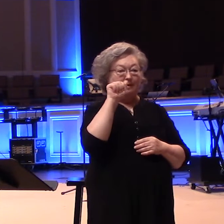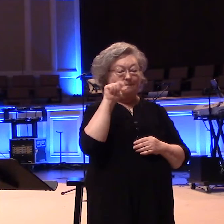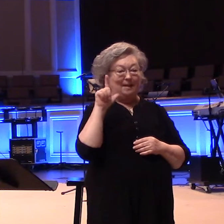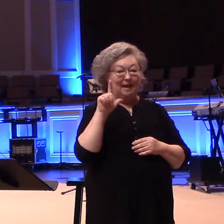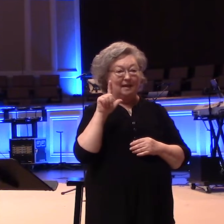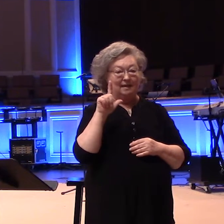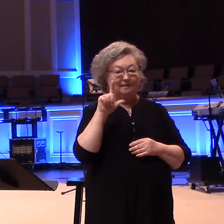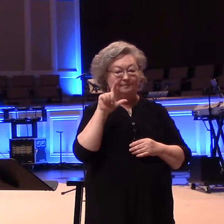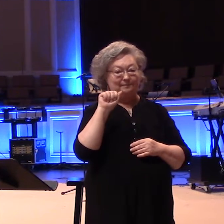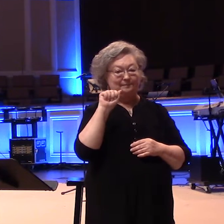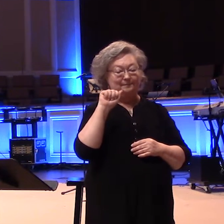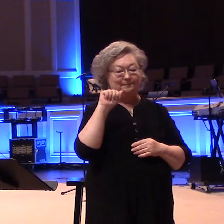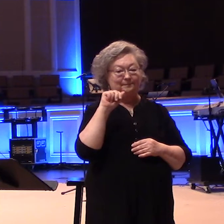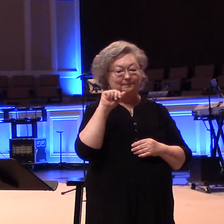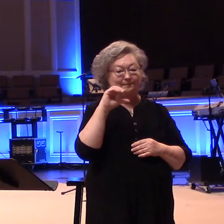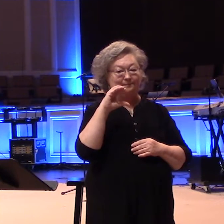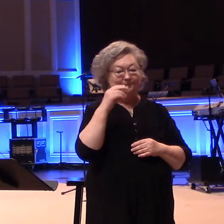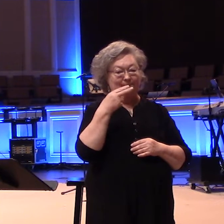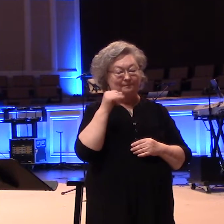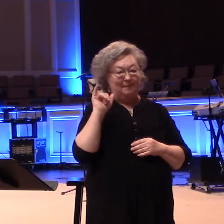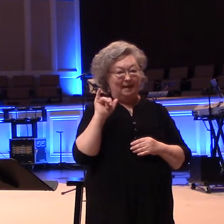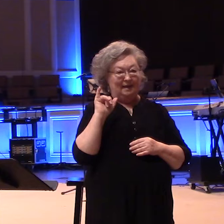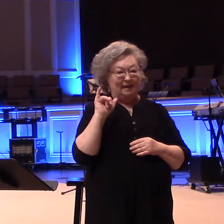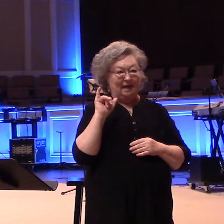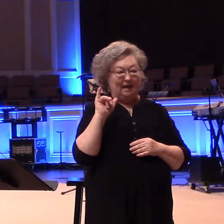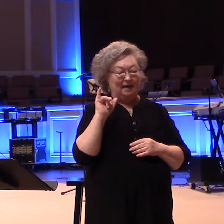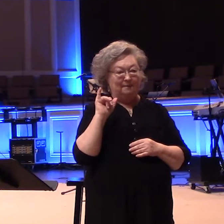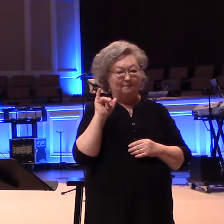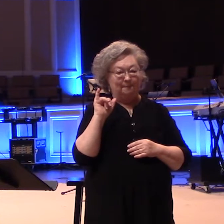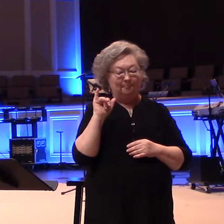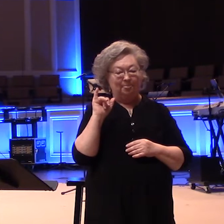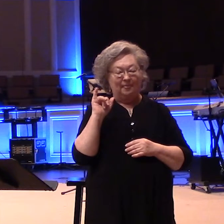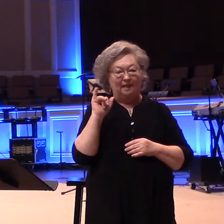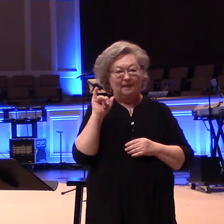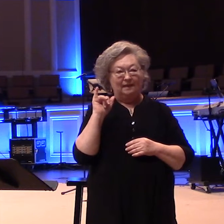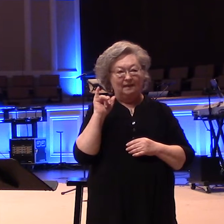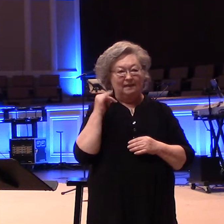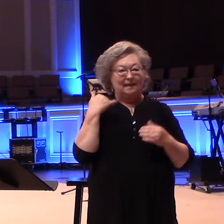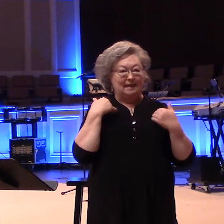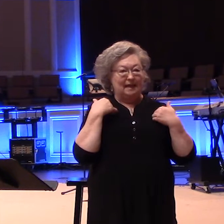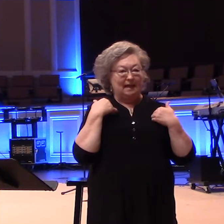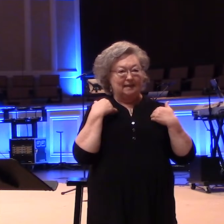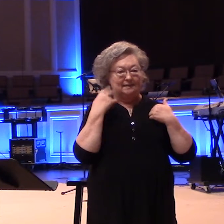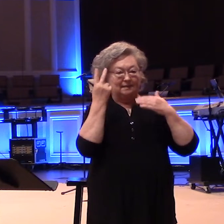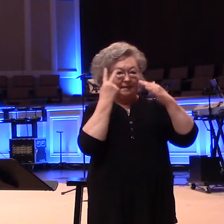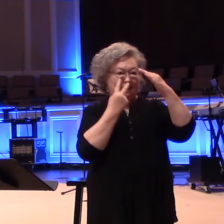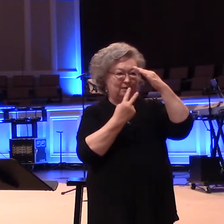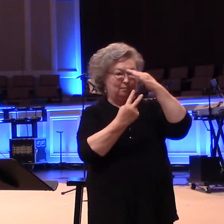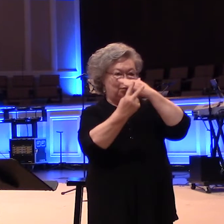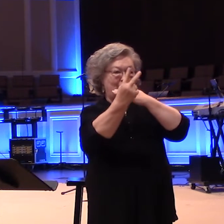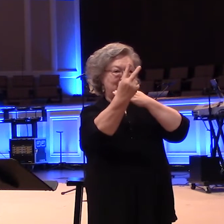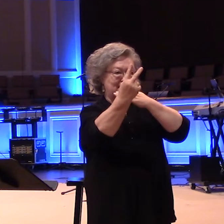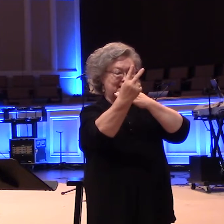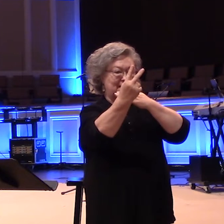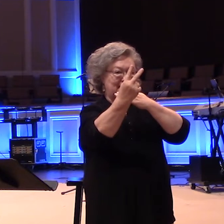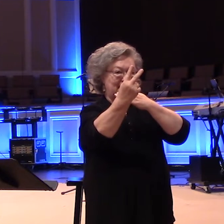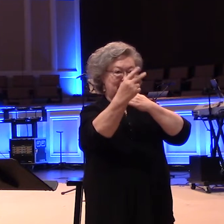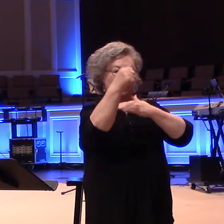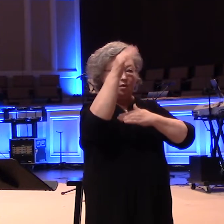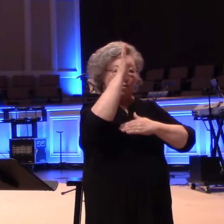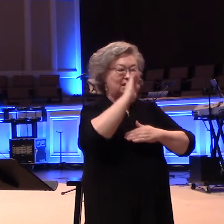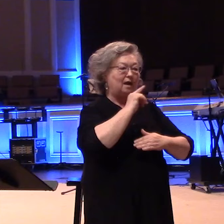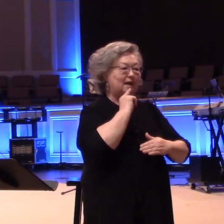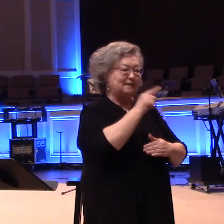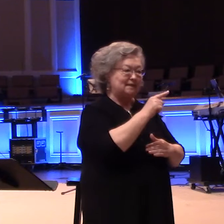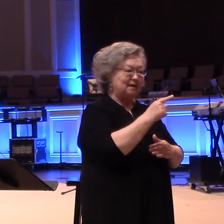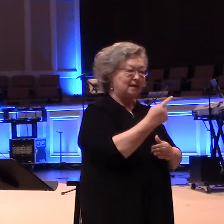conclusion of his prophecy, through Malachi, the Lord says, come home to me. Return to me.